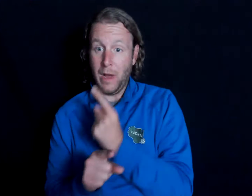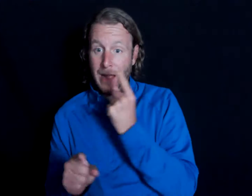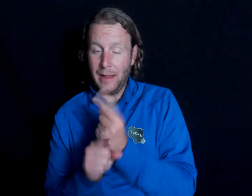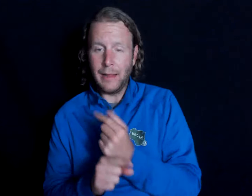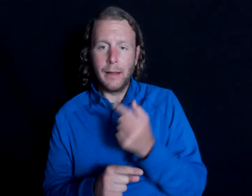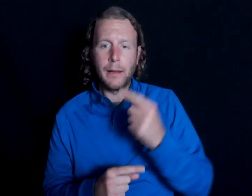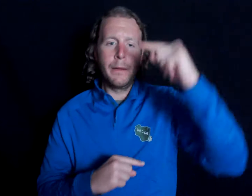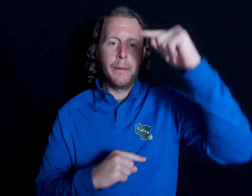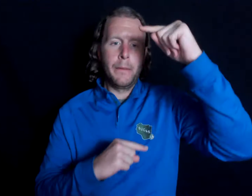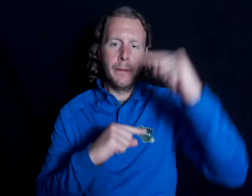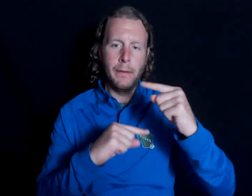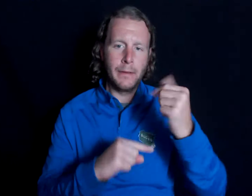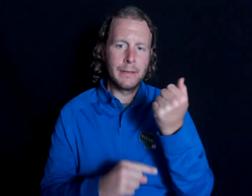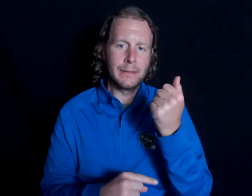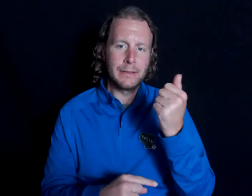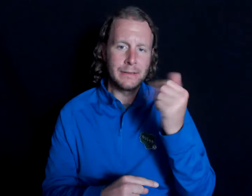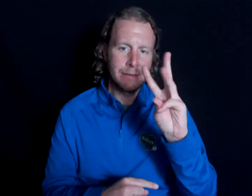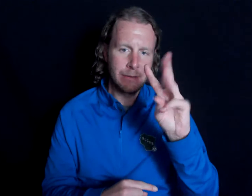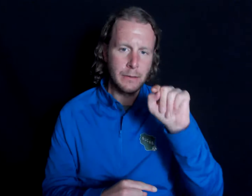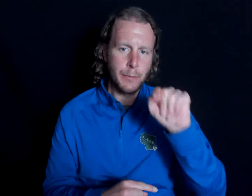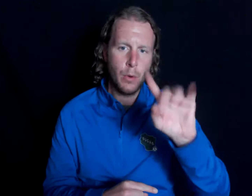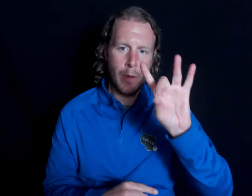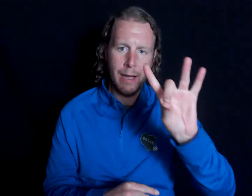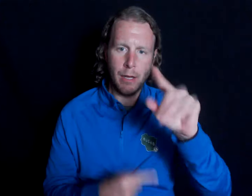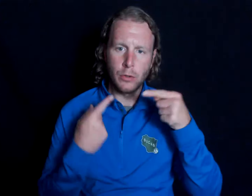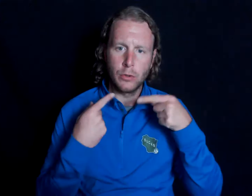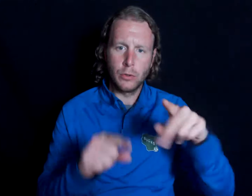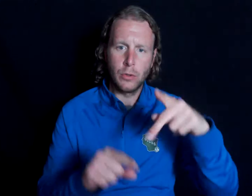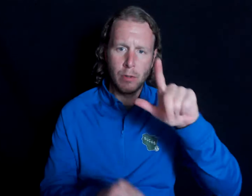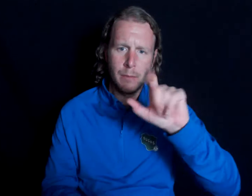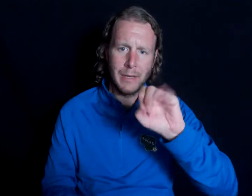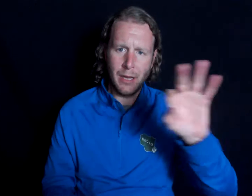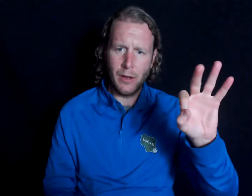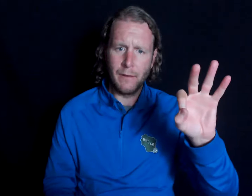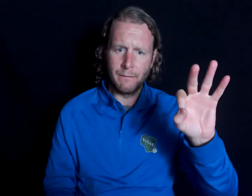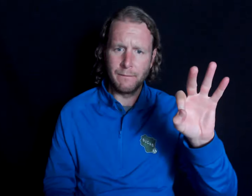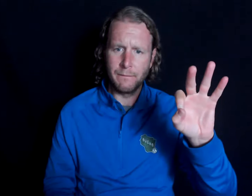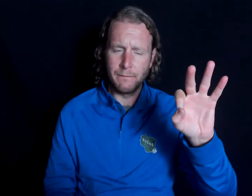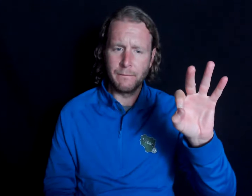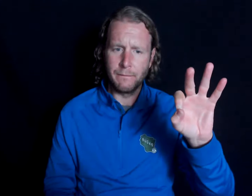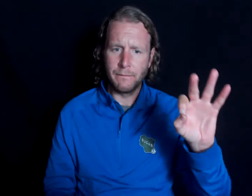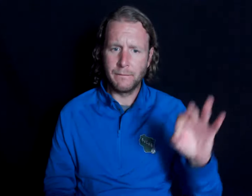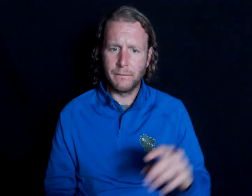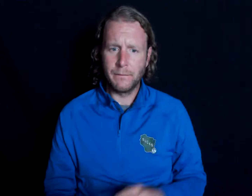Usually you sometimes get a little bit of a drop, but that is what we're seeing now is a precipitous drop.